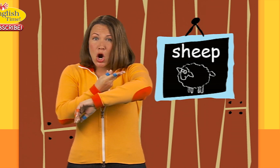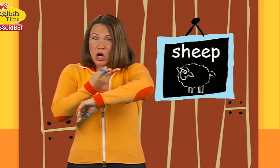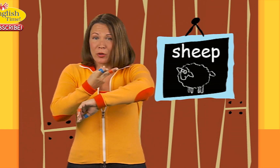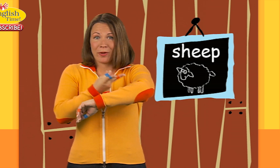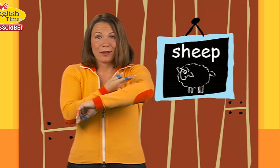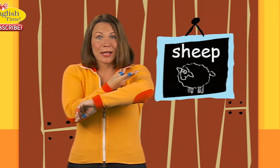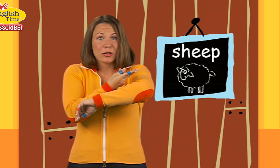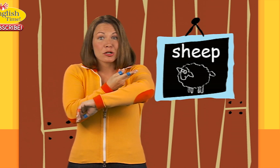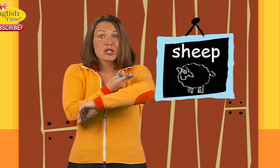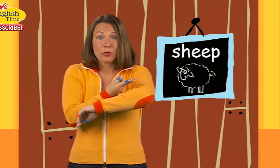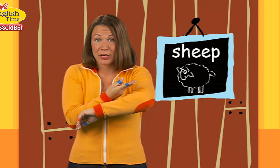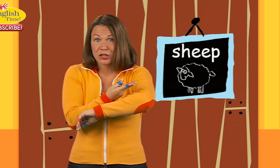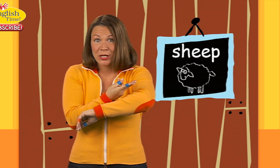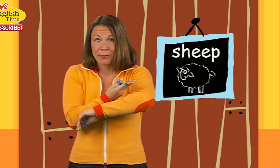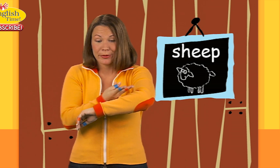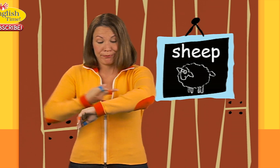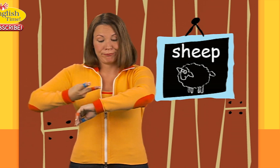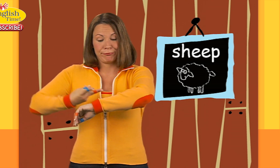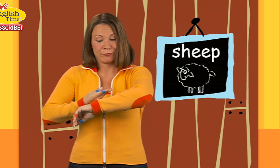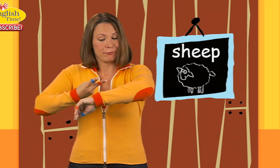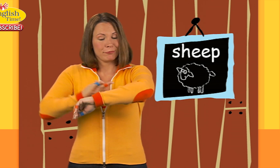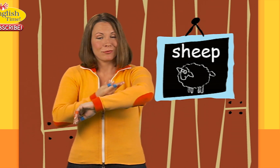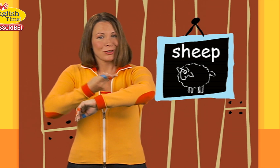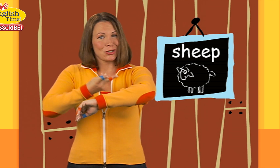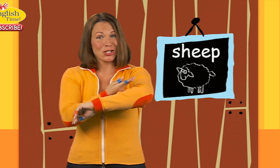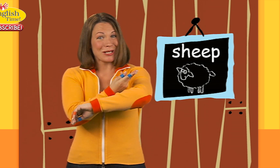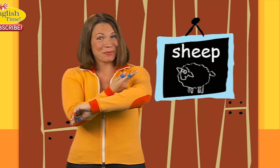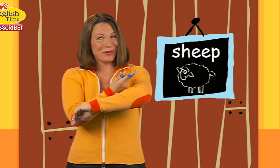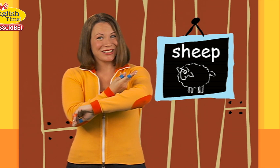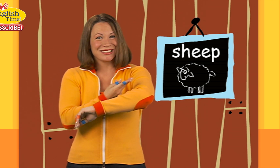arm like you're shearing sheep. Sheep.